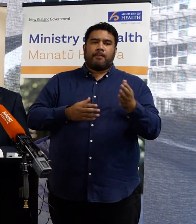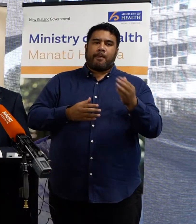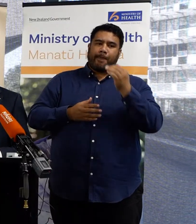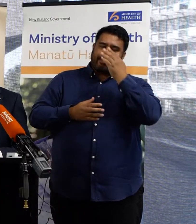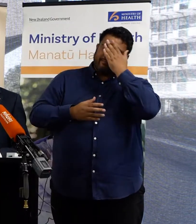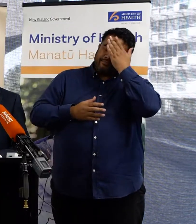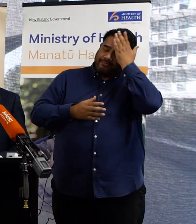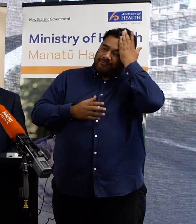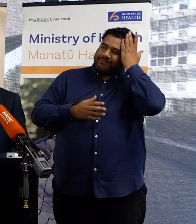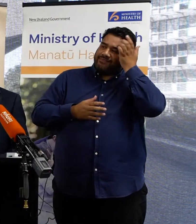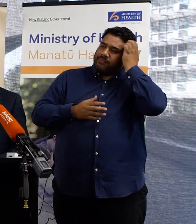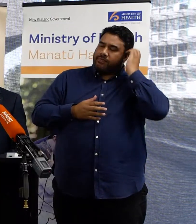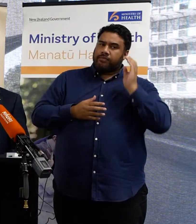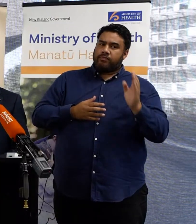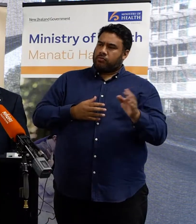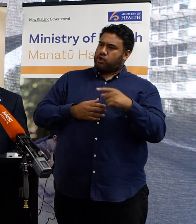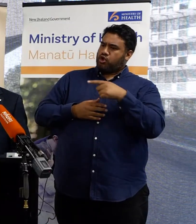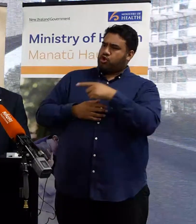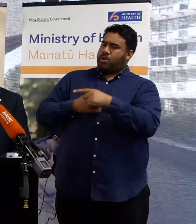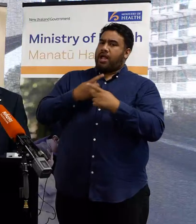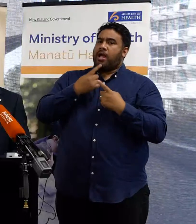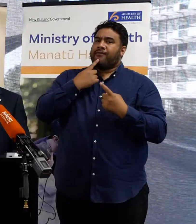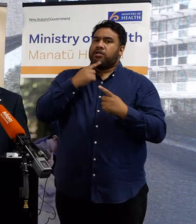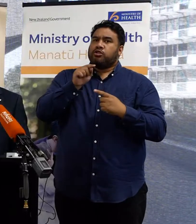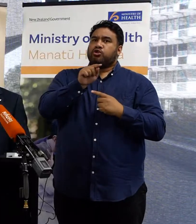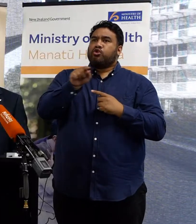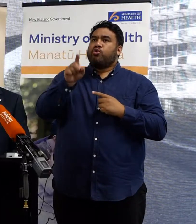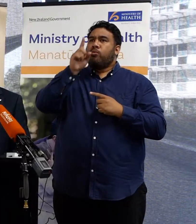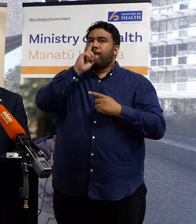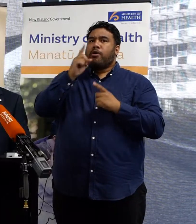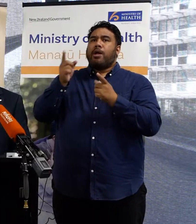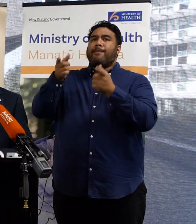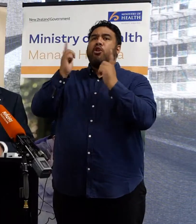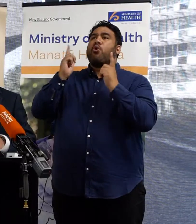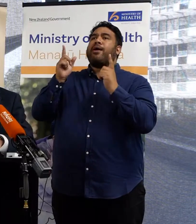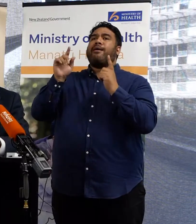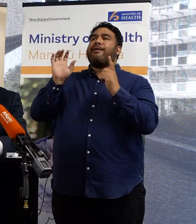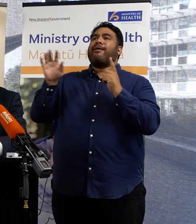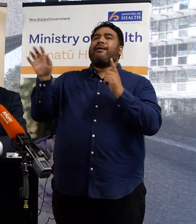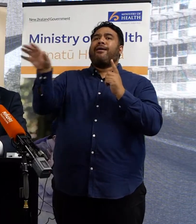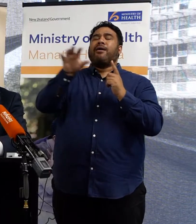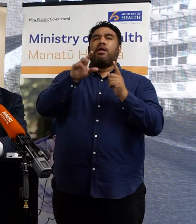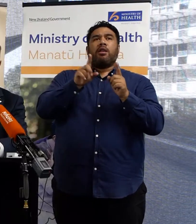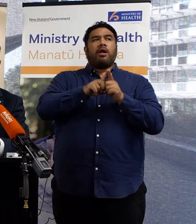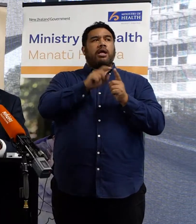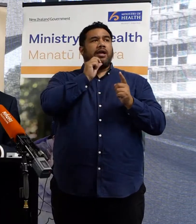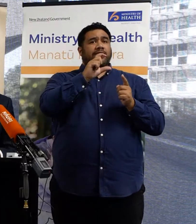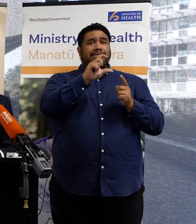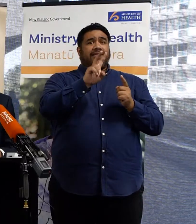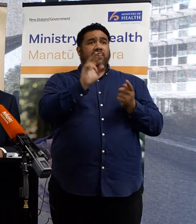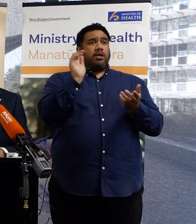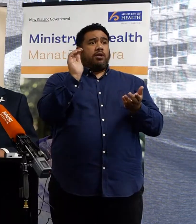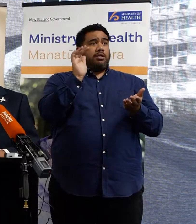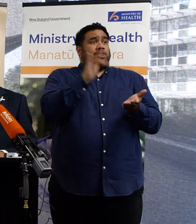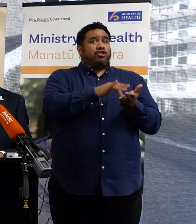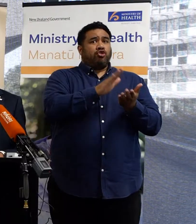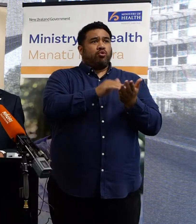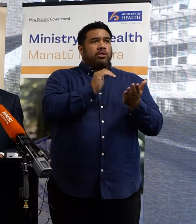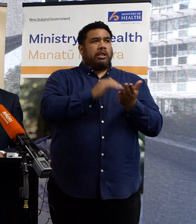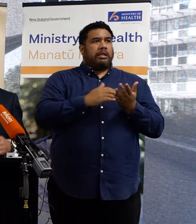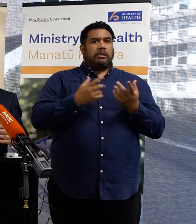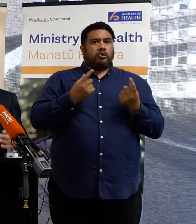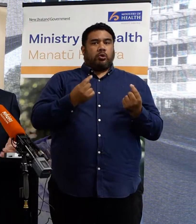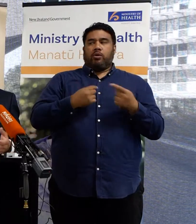advice for employers if coronavirus were to arrive in New Zealand? Well, there's quite a lot of advice on our